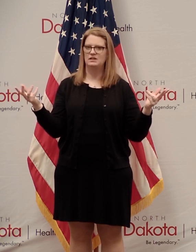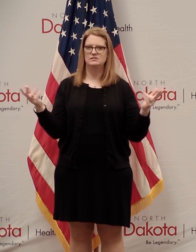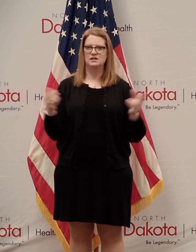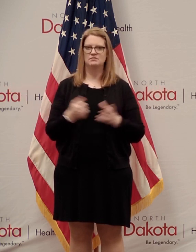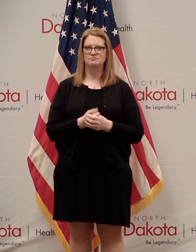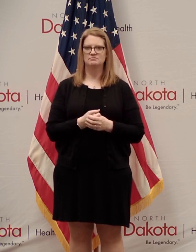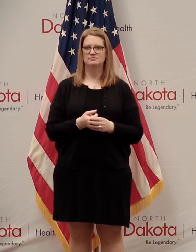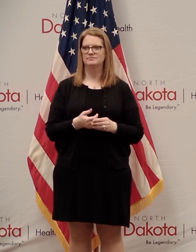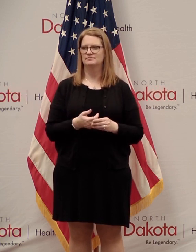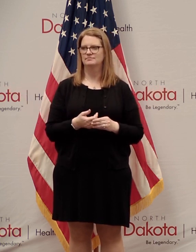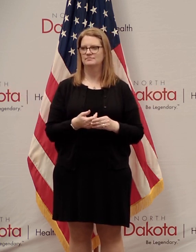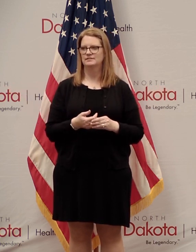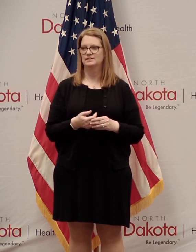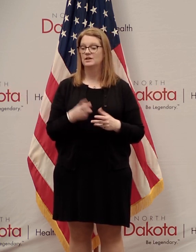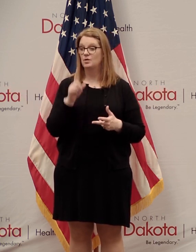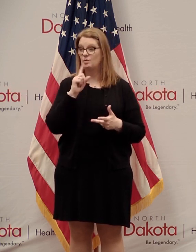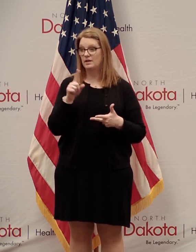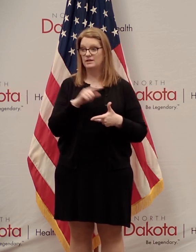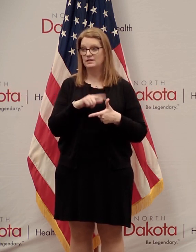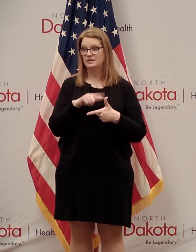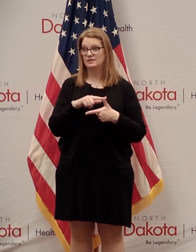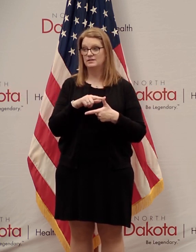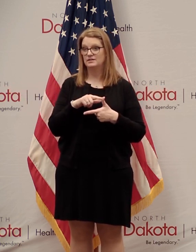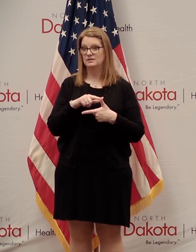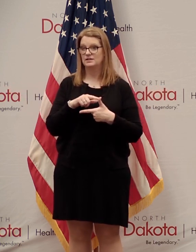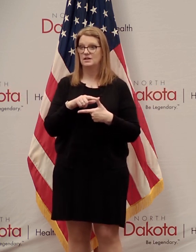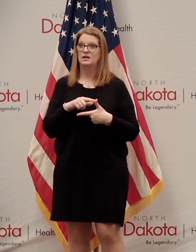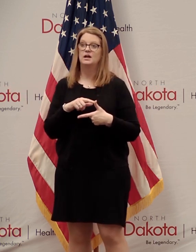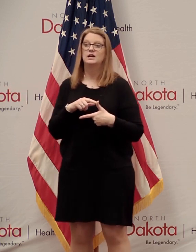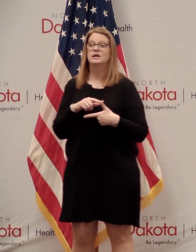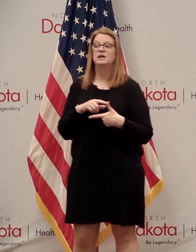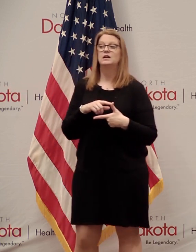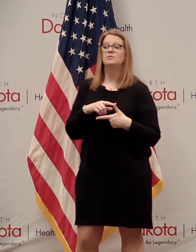So, but to be seriously on Robin's question, the first one is